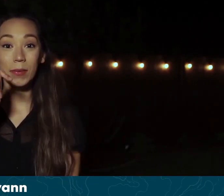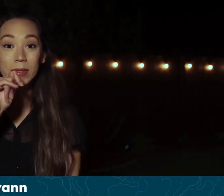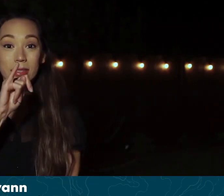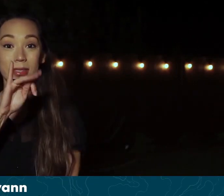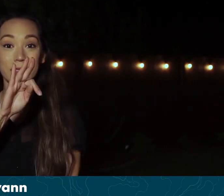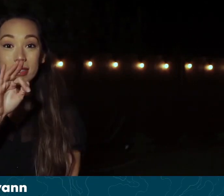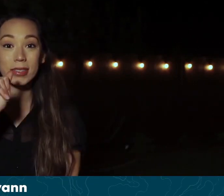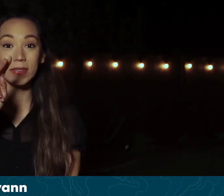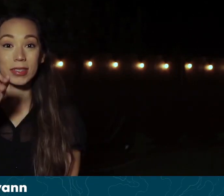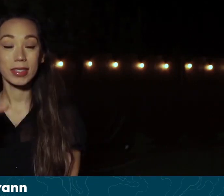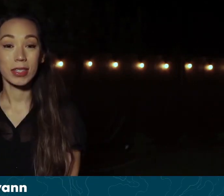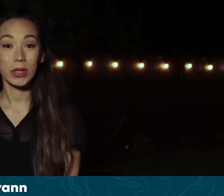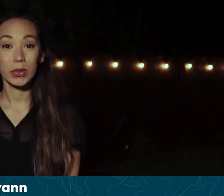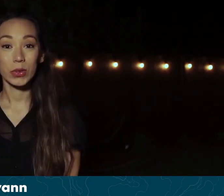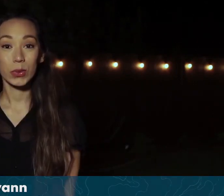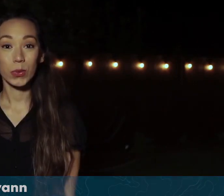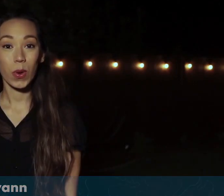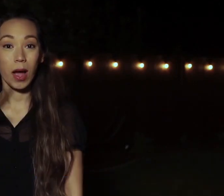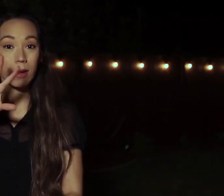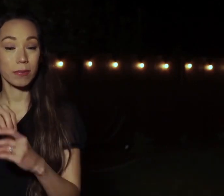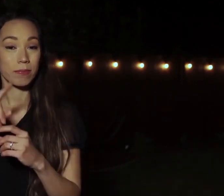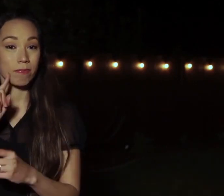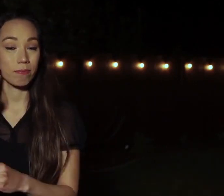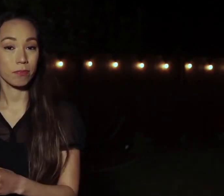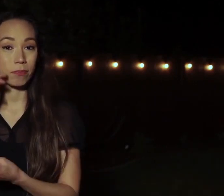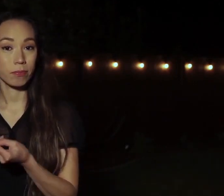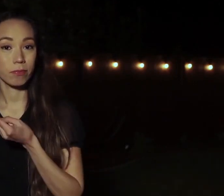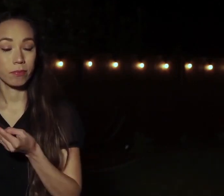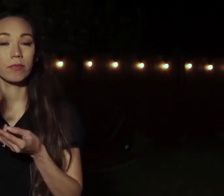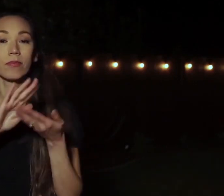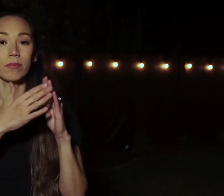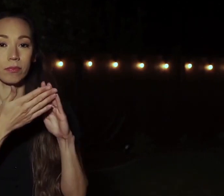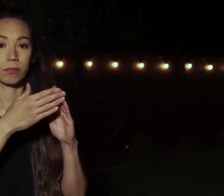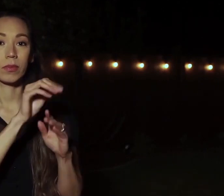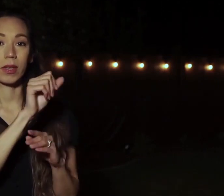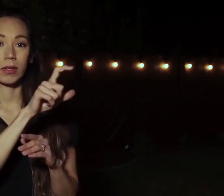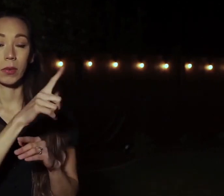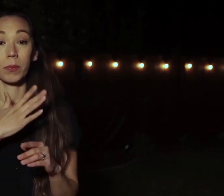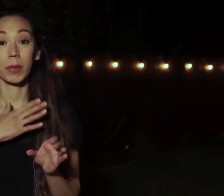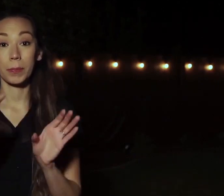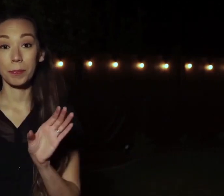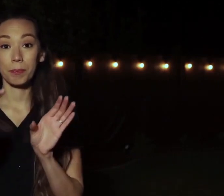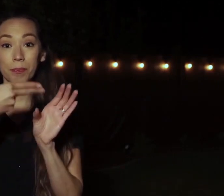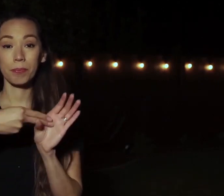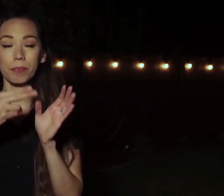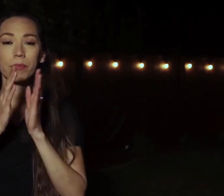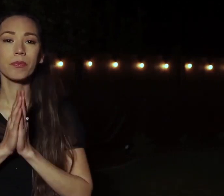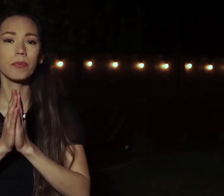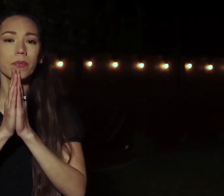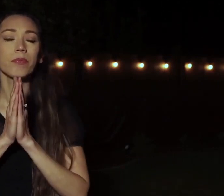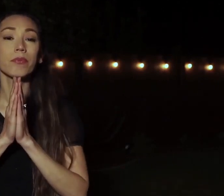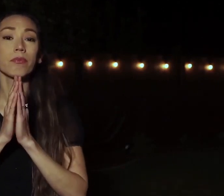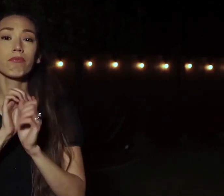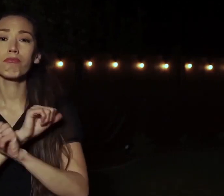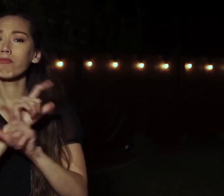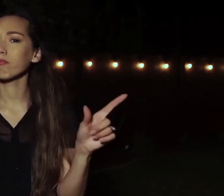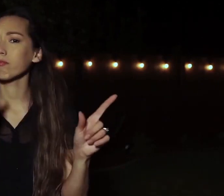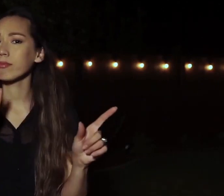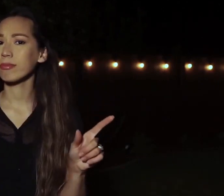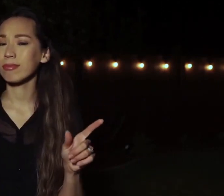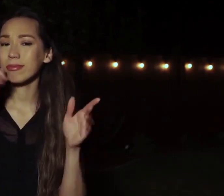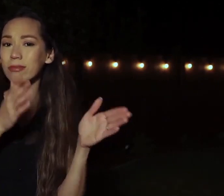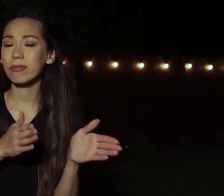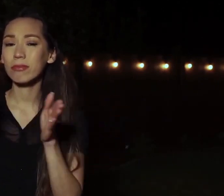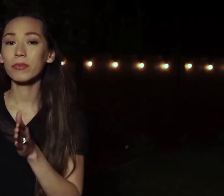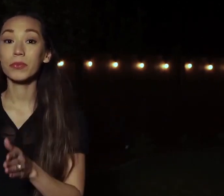Tiffany Swan, part of the Deaf Ministry and ASL community. Please join me as we pray for all